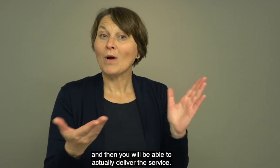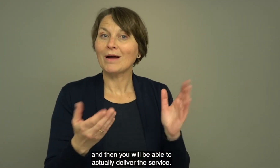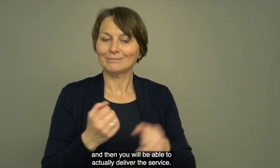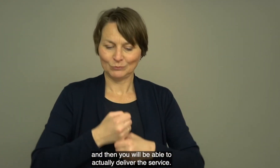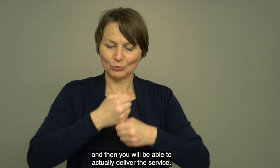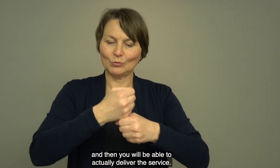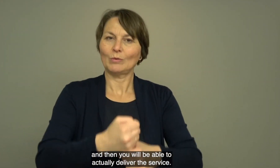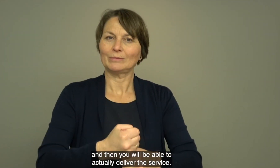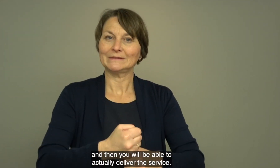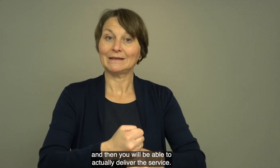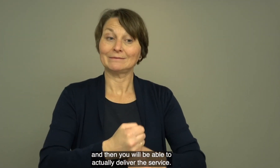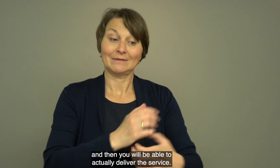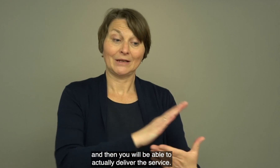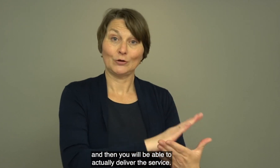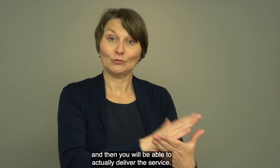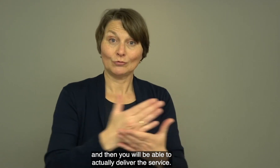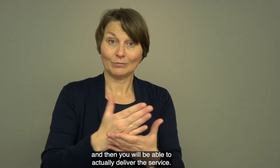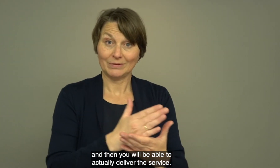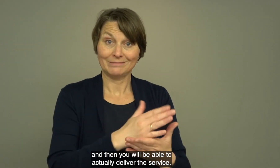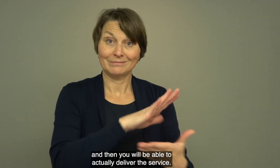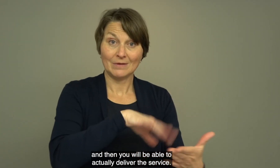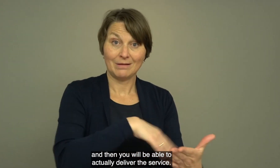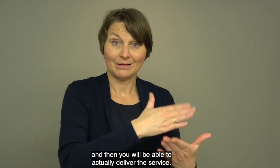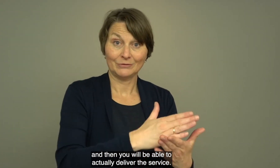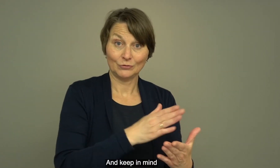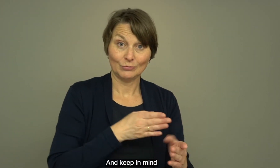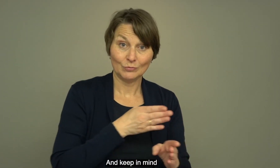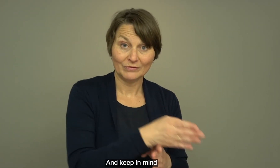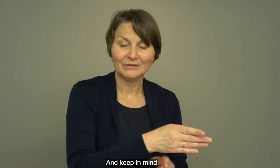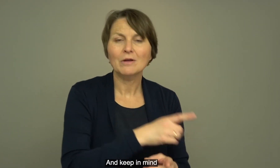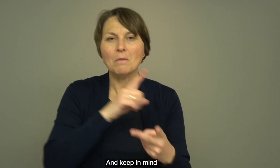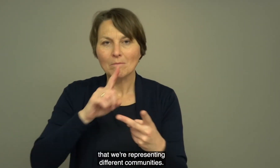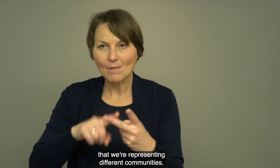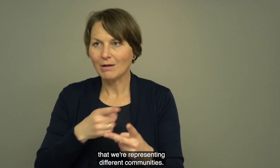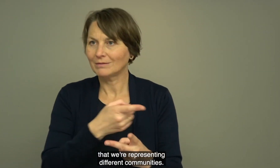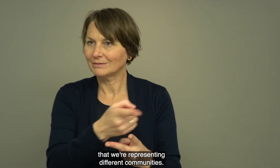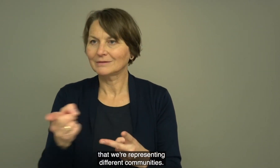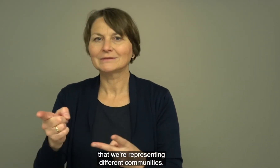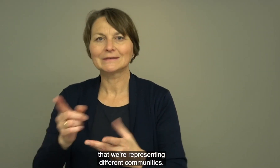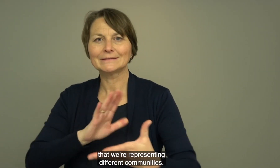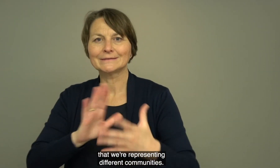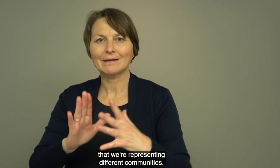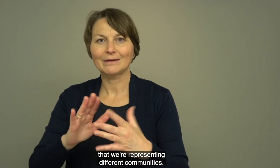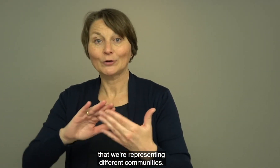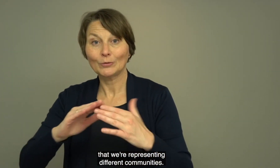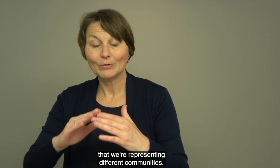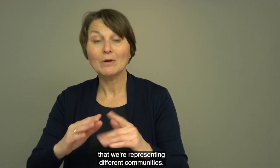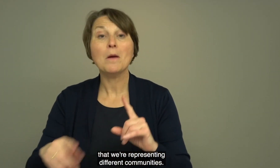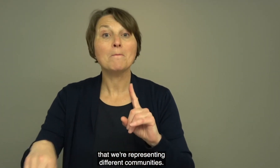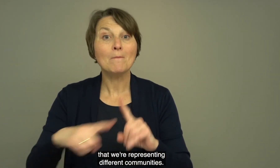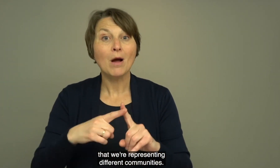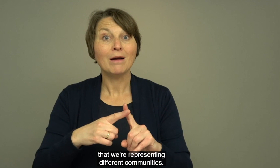to actually deliver the service. And keep in mind that we're representing